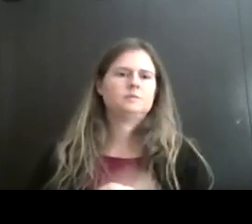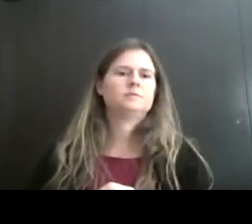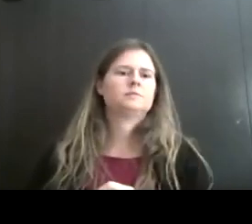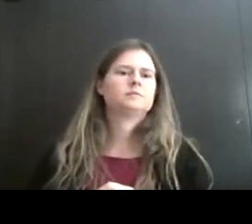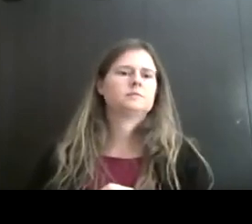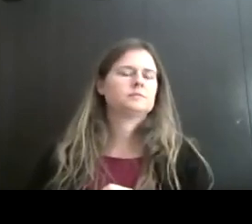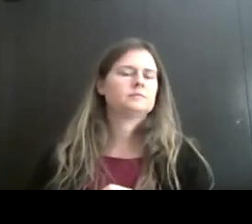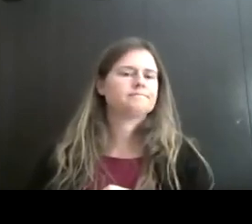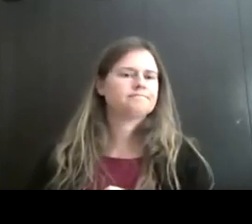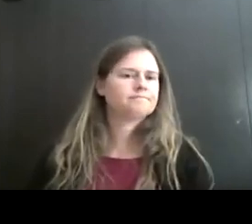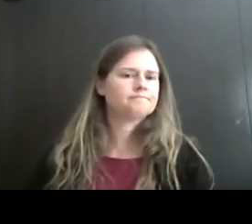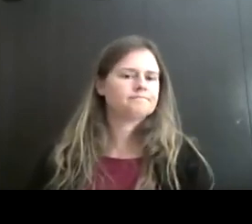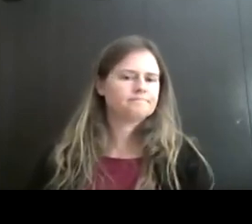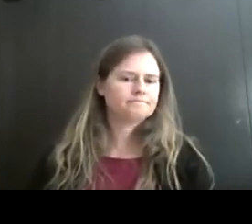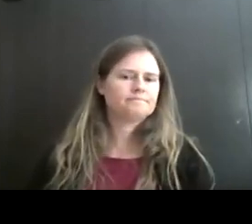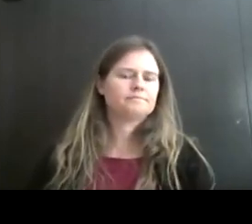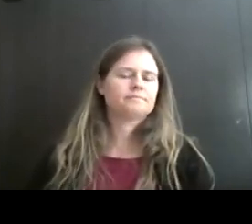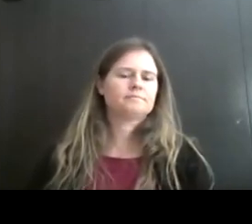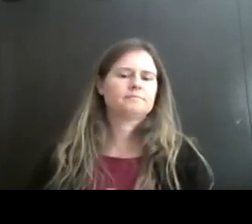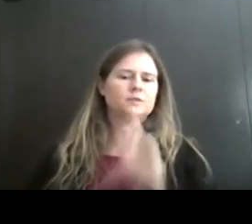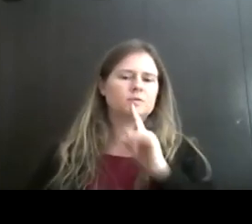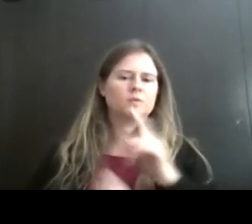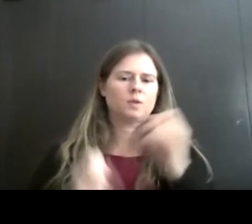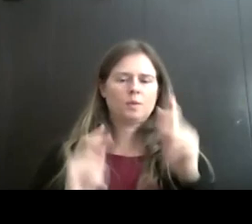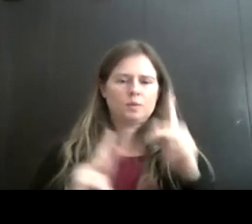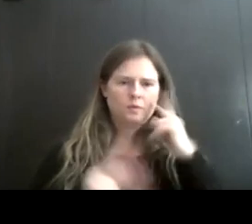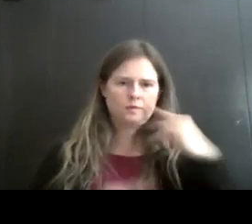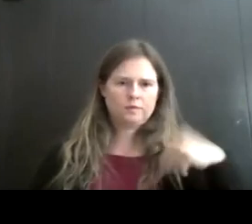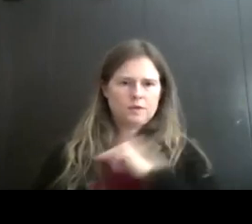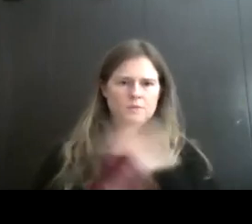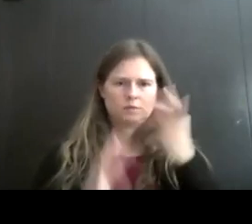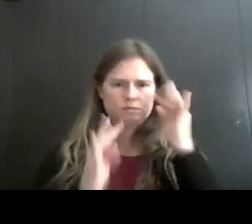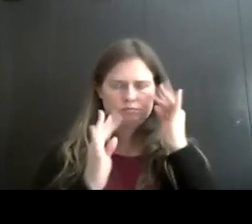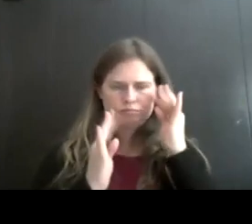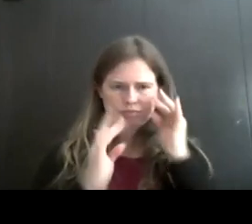that up to an opportunity for all of us to engage in